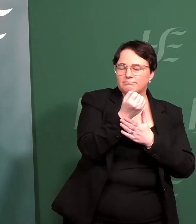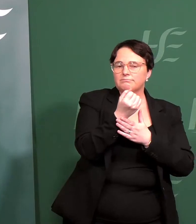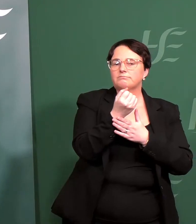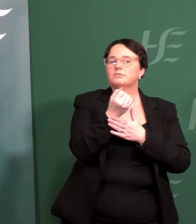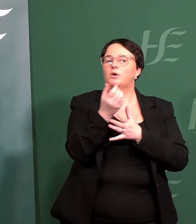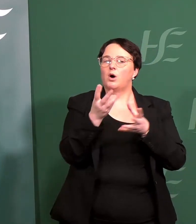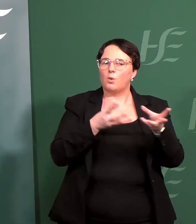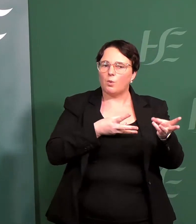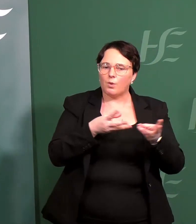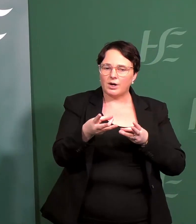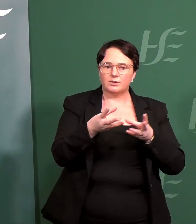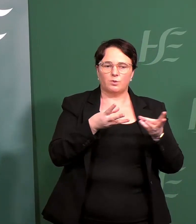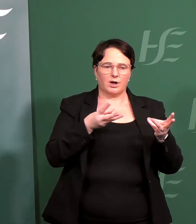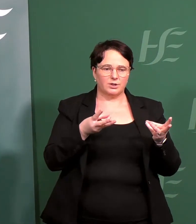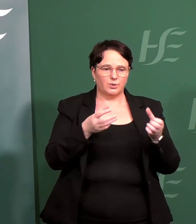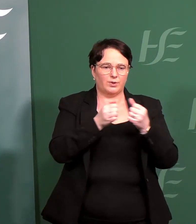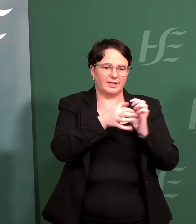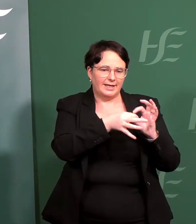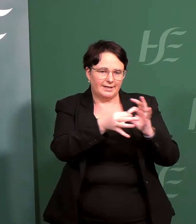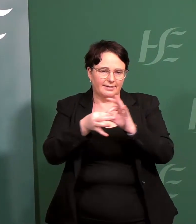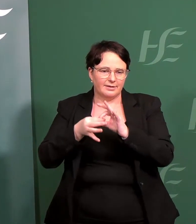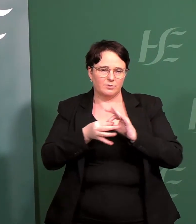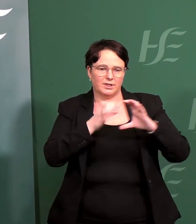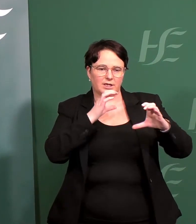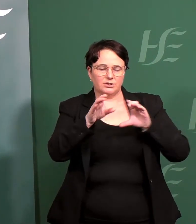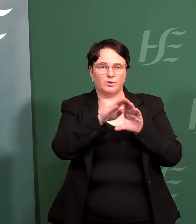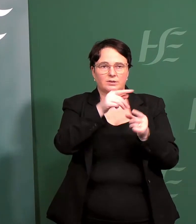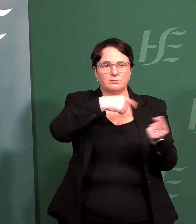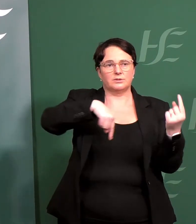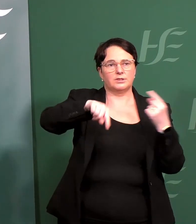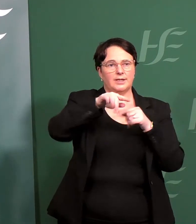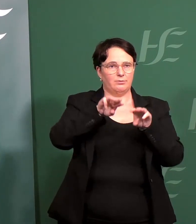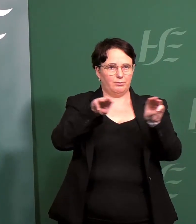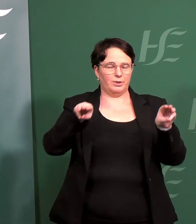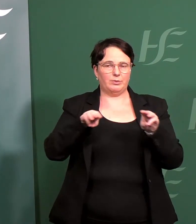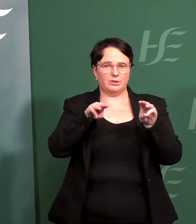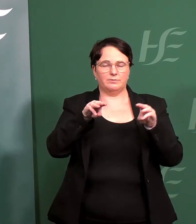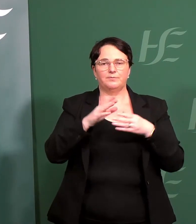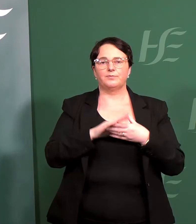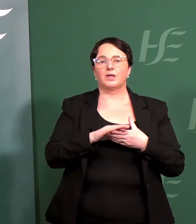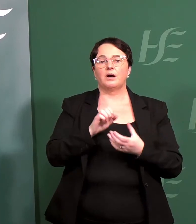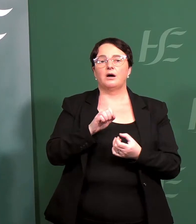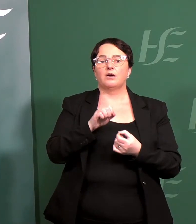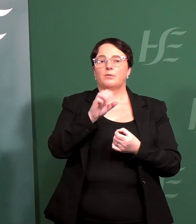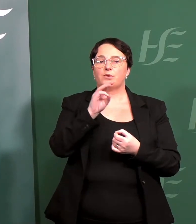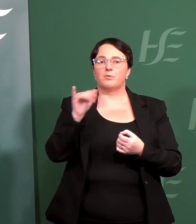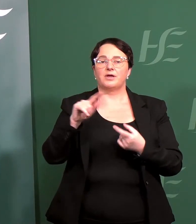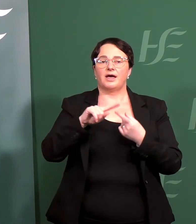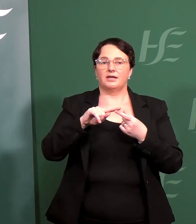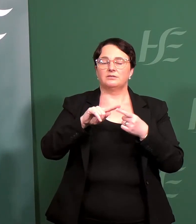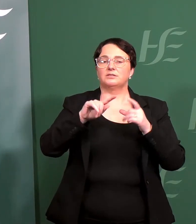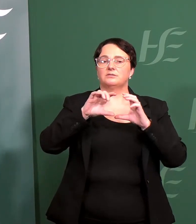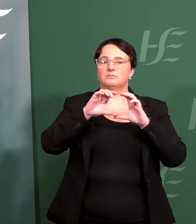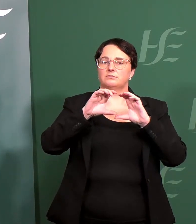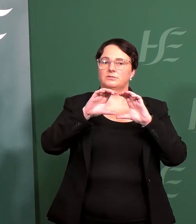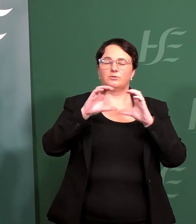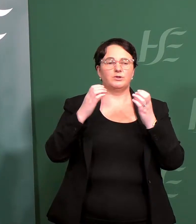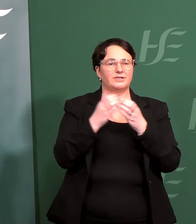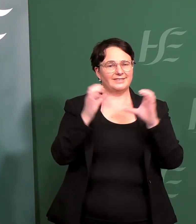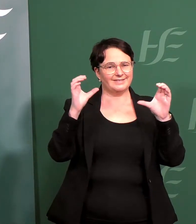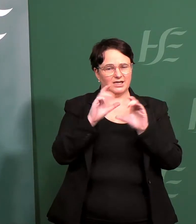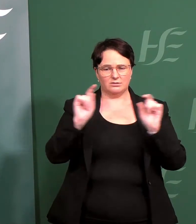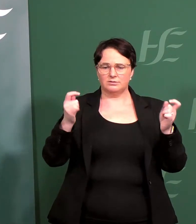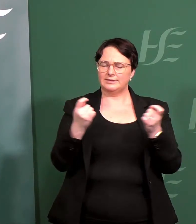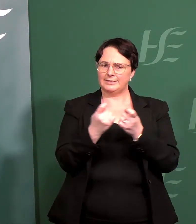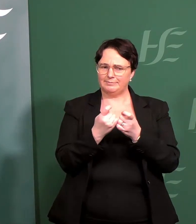in the process of engaging with the public. I think the role of our primary and community care teams equally came to the fore. A number of the